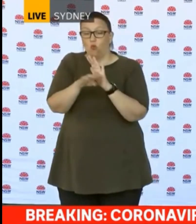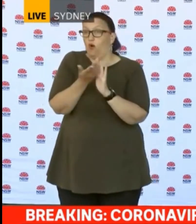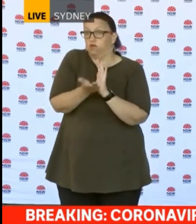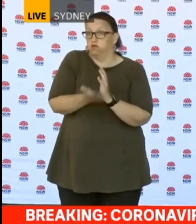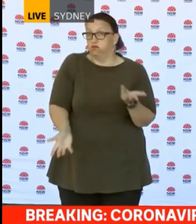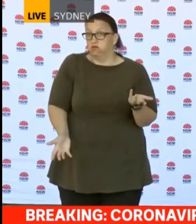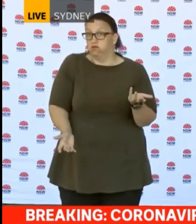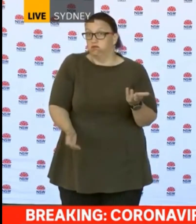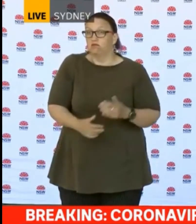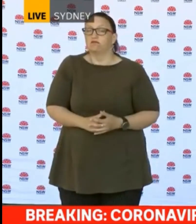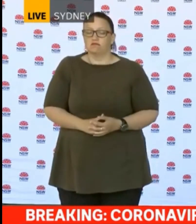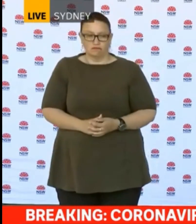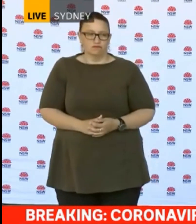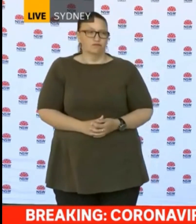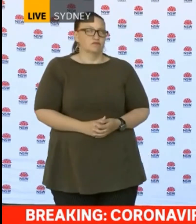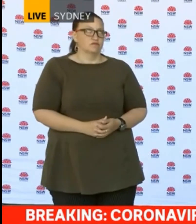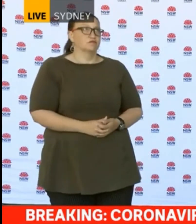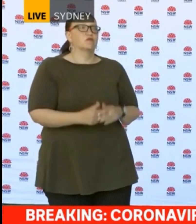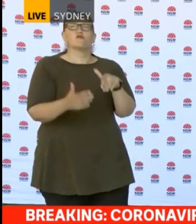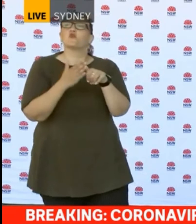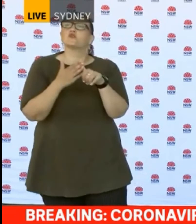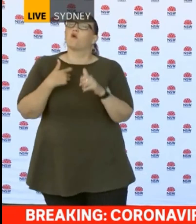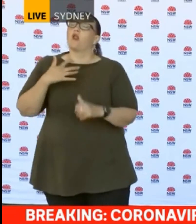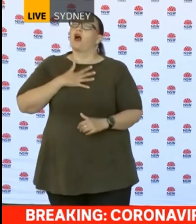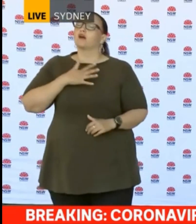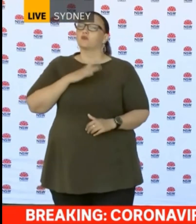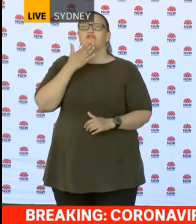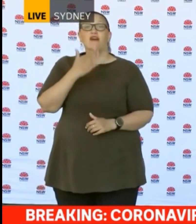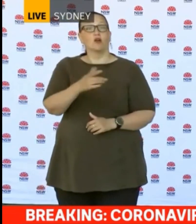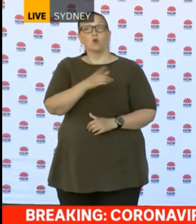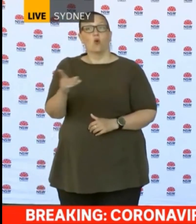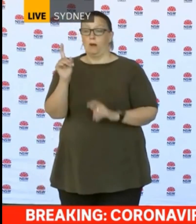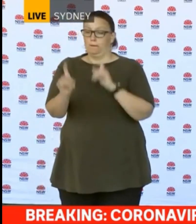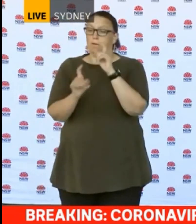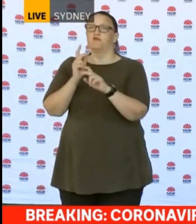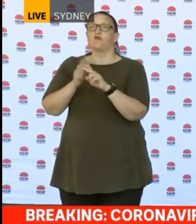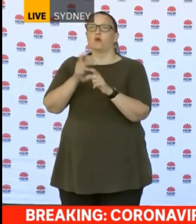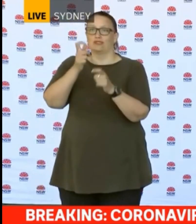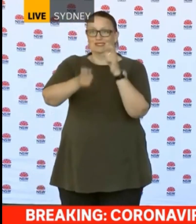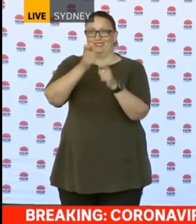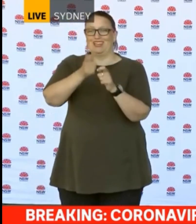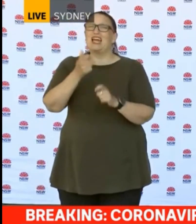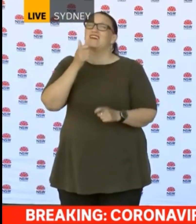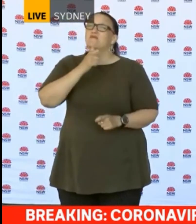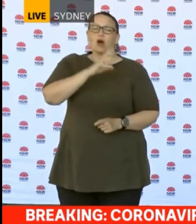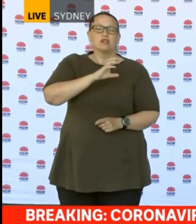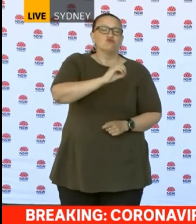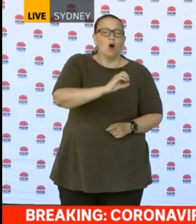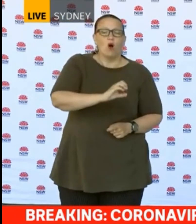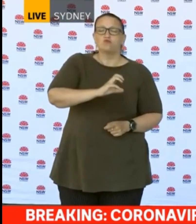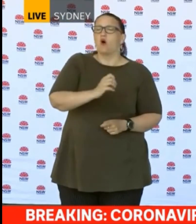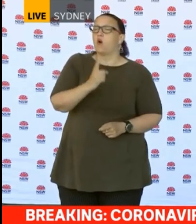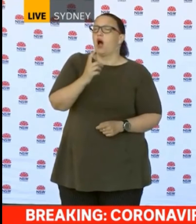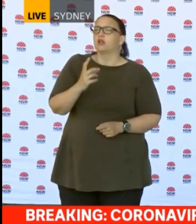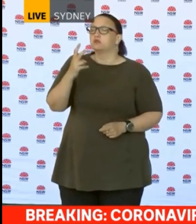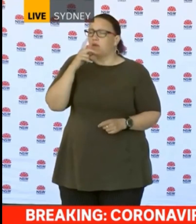you look at the last few weeks, the testing rates on average have been outstanding. And I guess when you start having days where there's 0 case numbers or 1 or